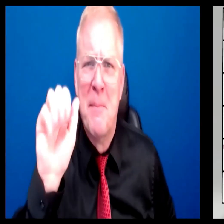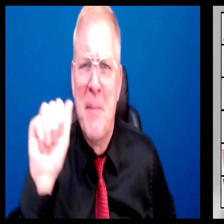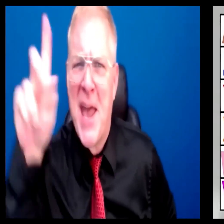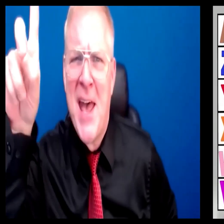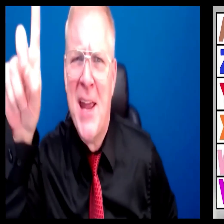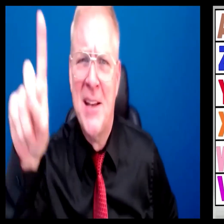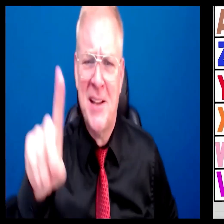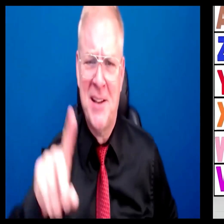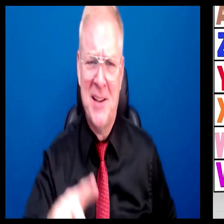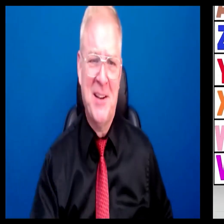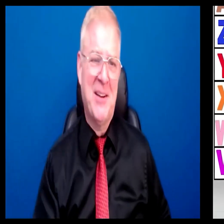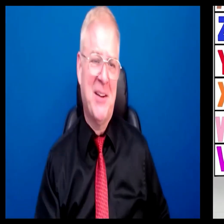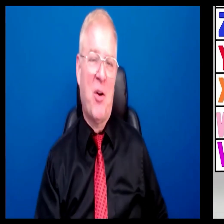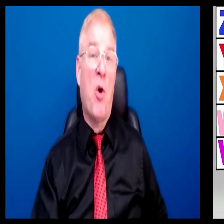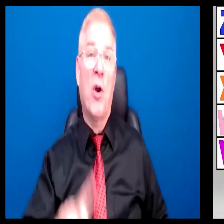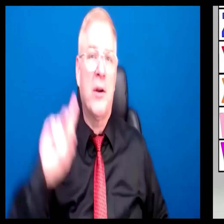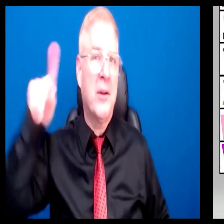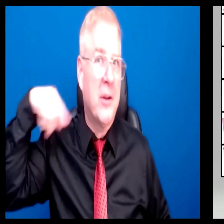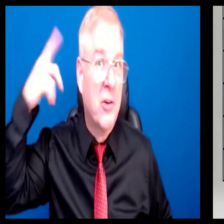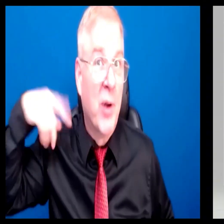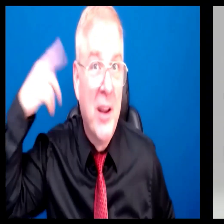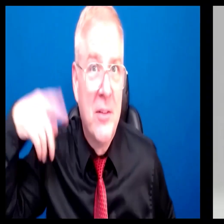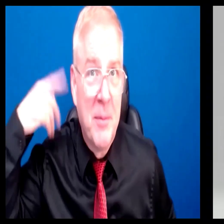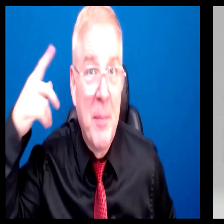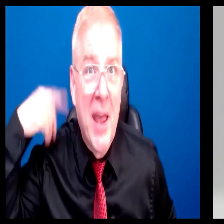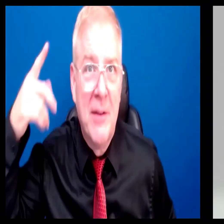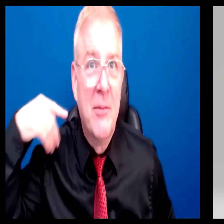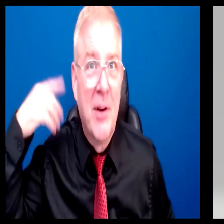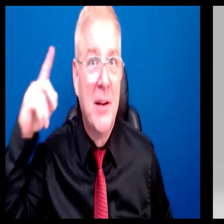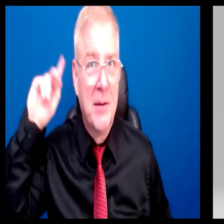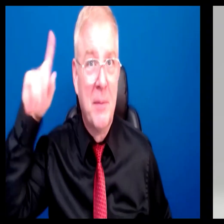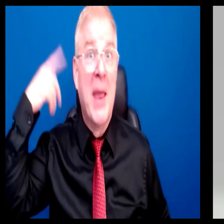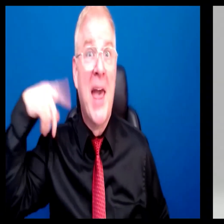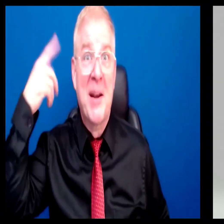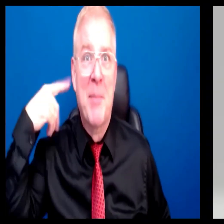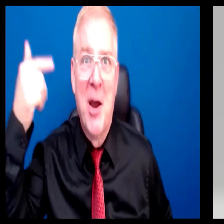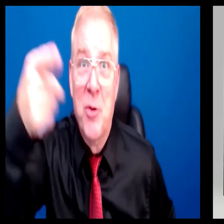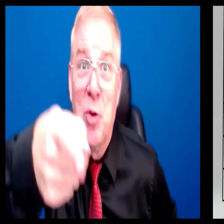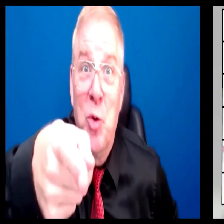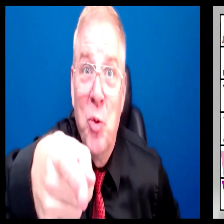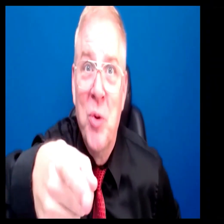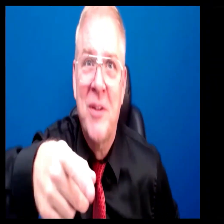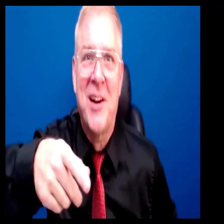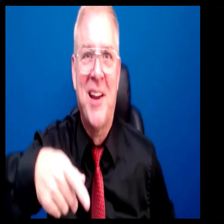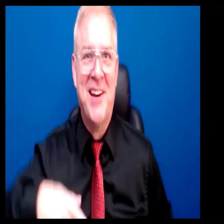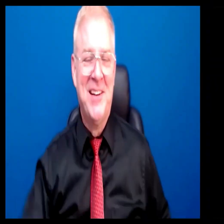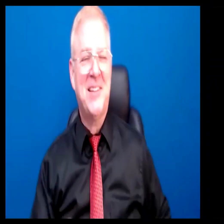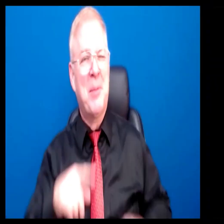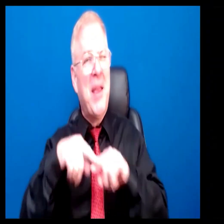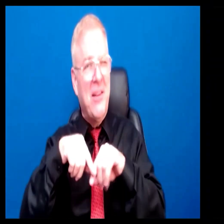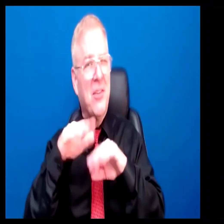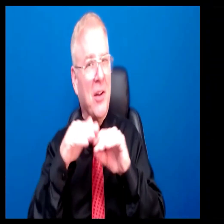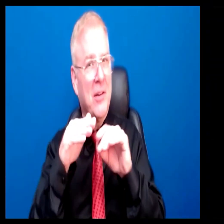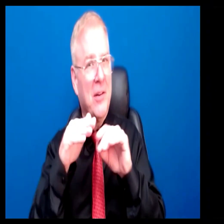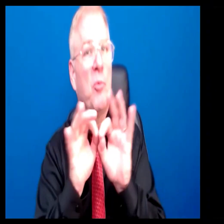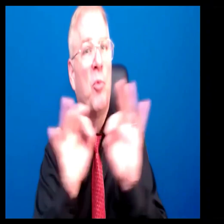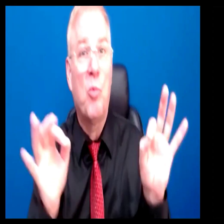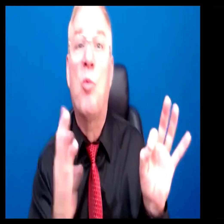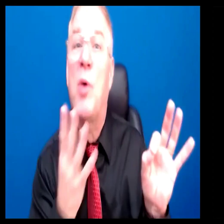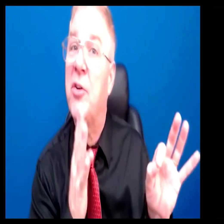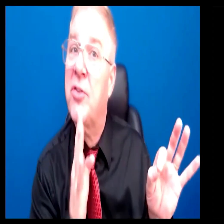M-A-D. Mad. Or crazy mad, right? Mad about you, right? Depends